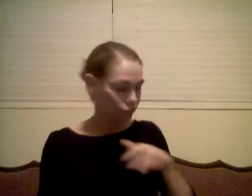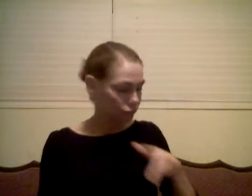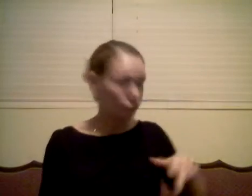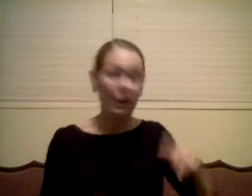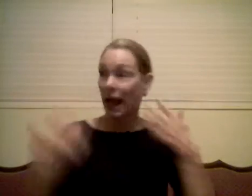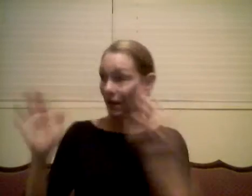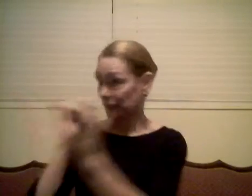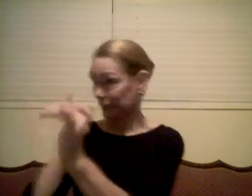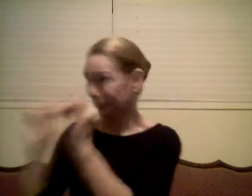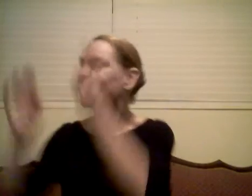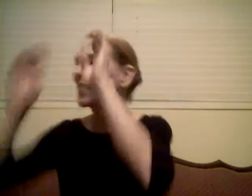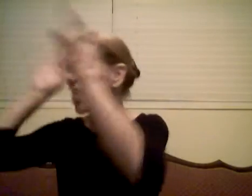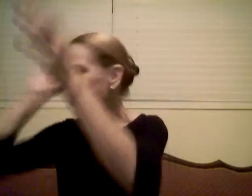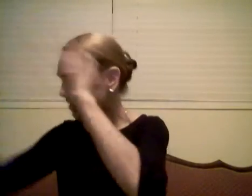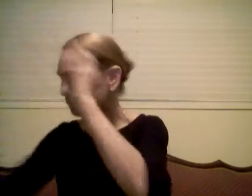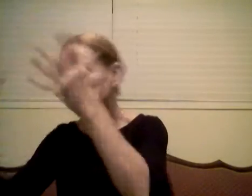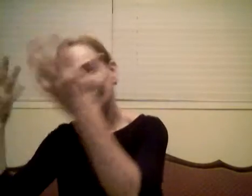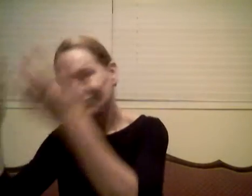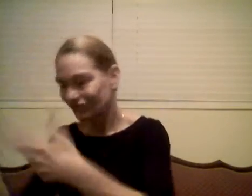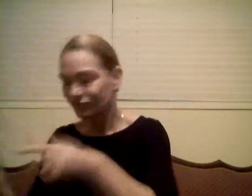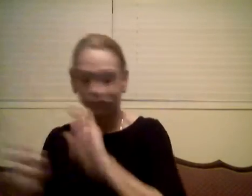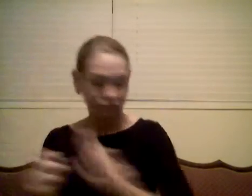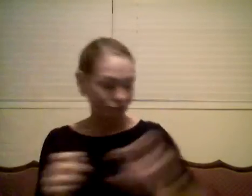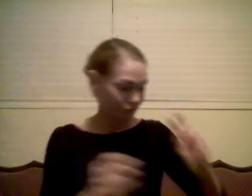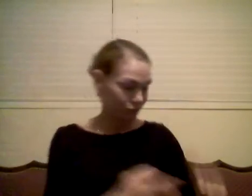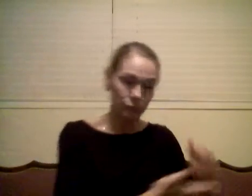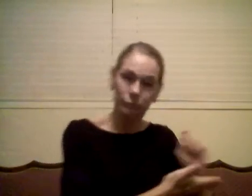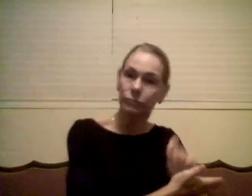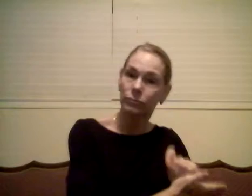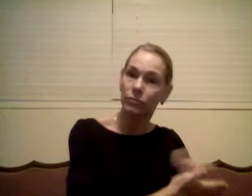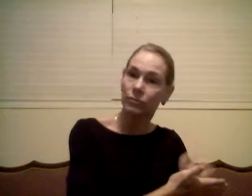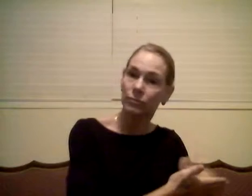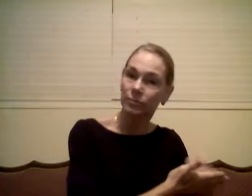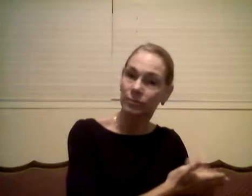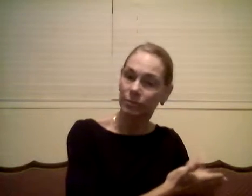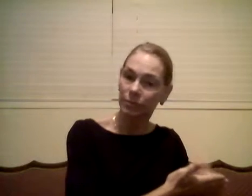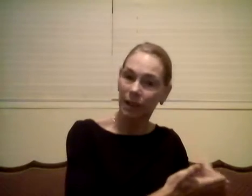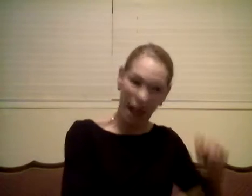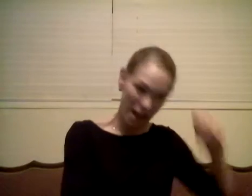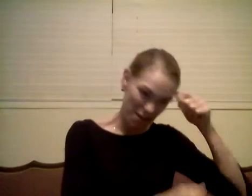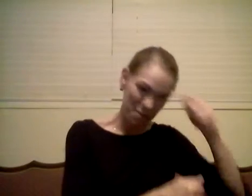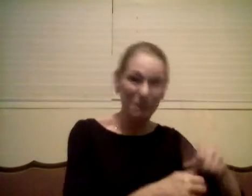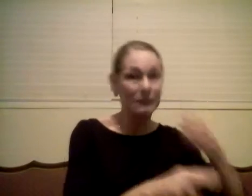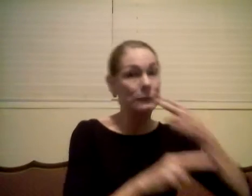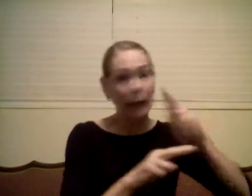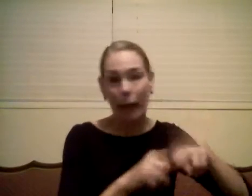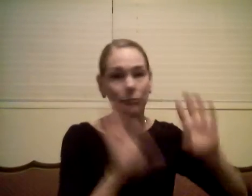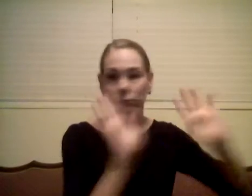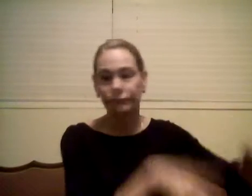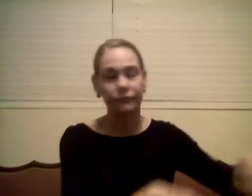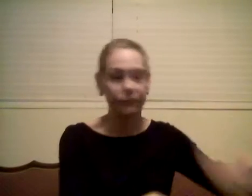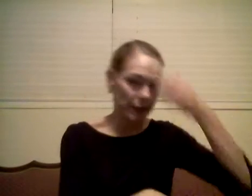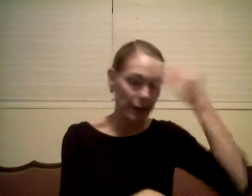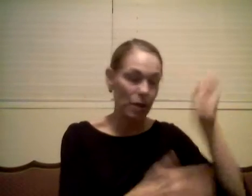some stamps in there. And if you're too cheap for stamps, because I get it. I remember when stamps were 5 cents, right? Not anymore. Write that thank you